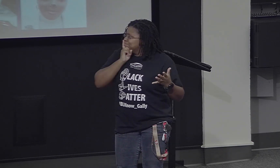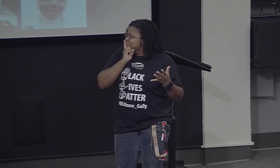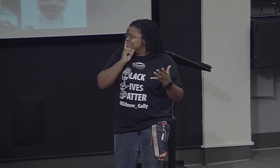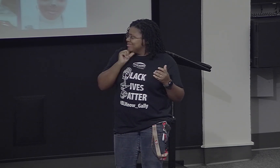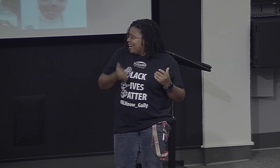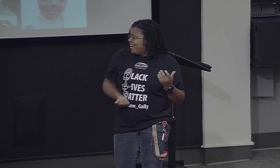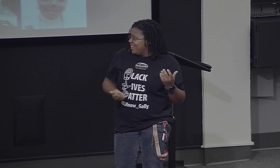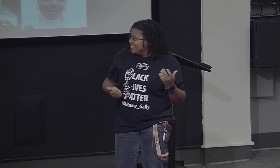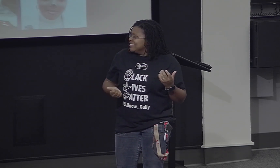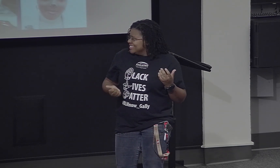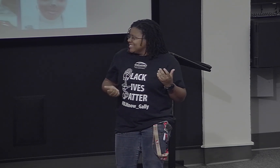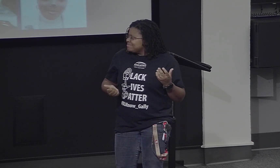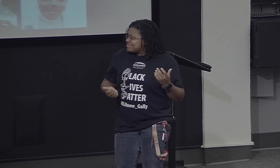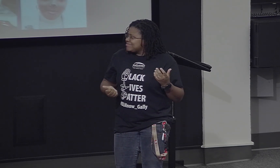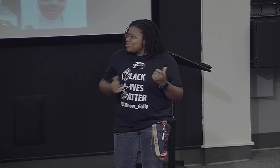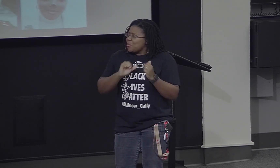12 interpreters?